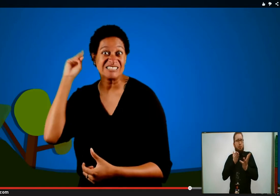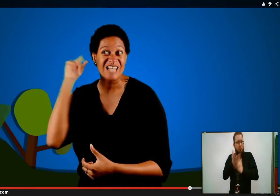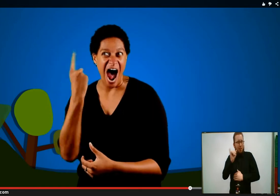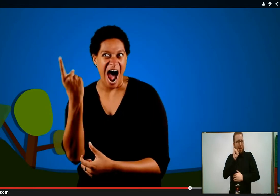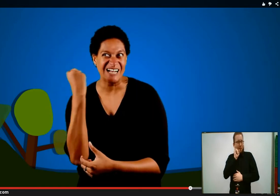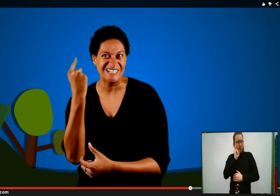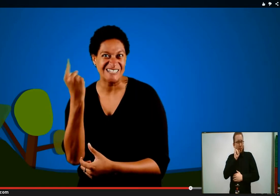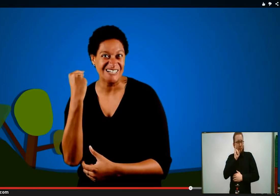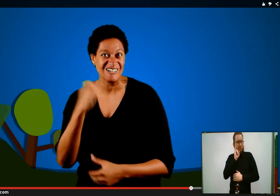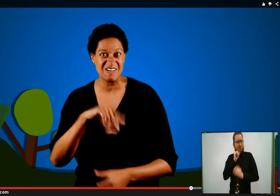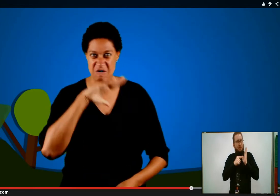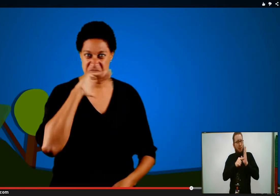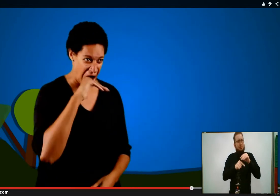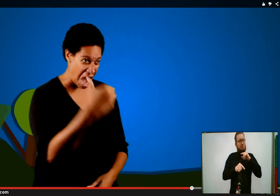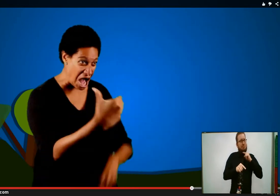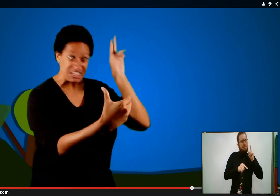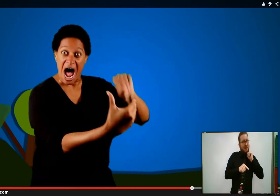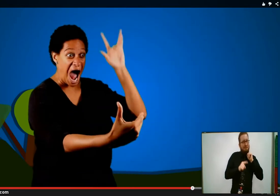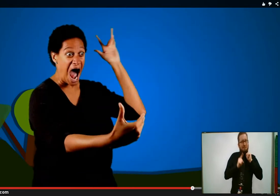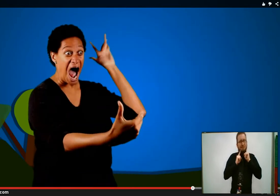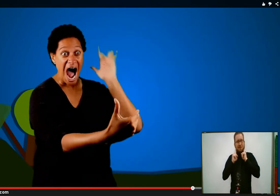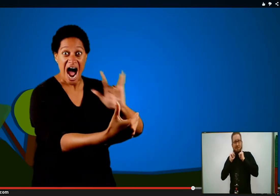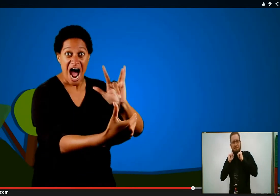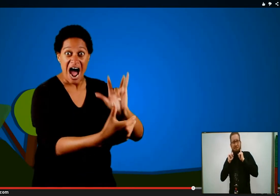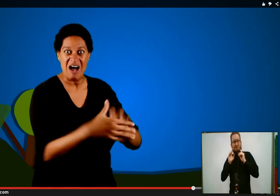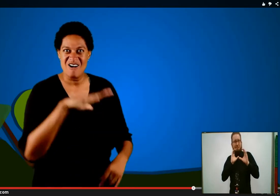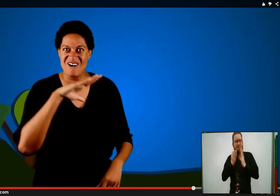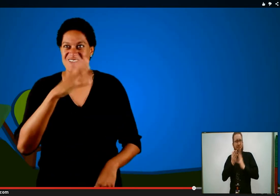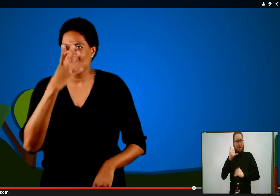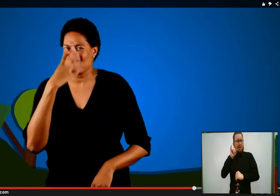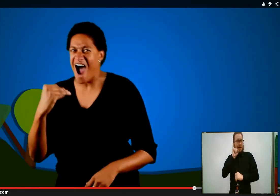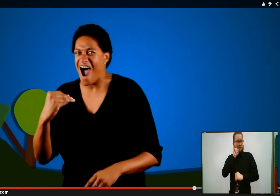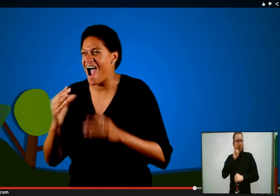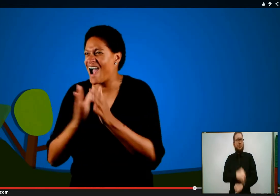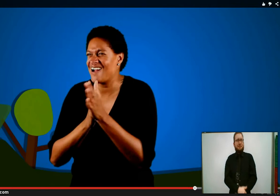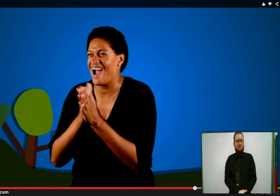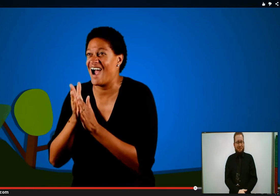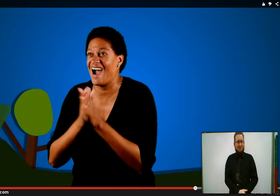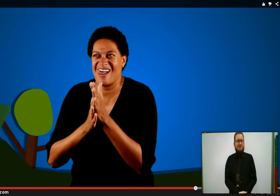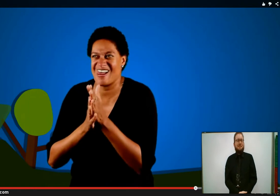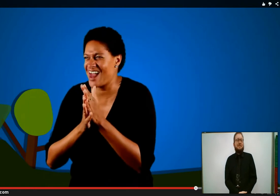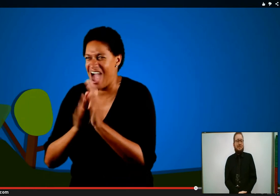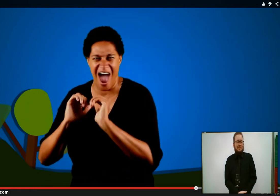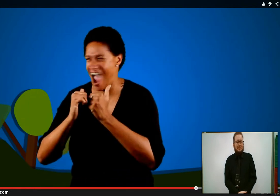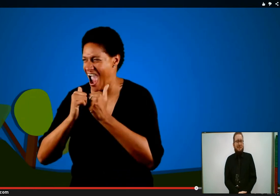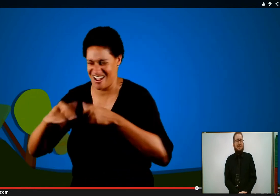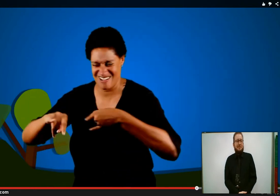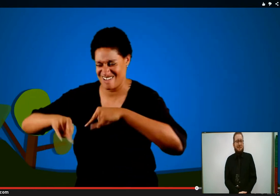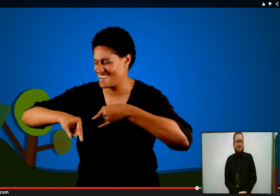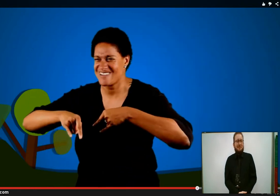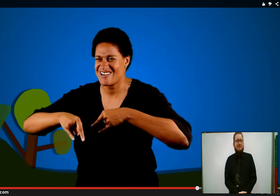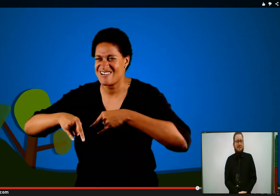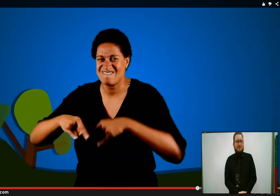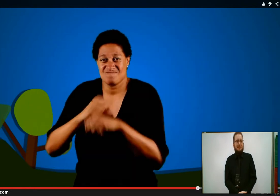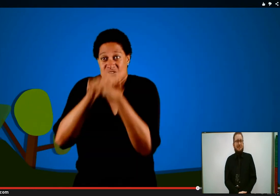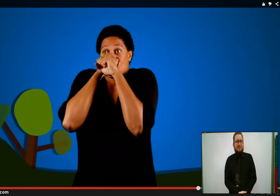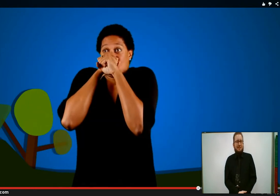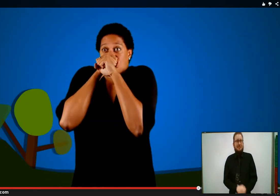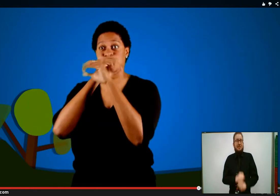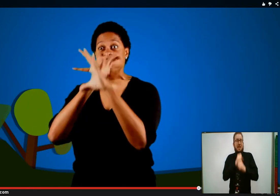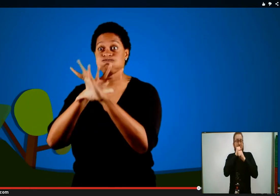that he's deaf. You could feel that they're communicating through the iPhone. The pig is deaf, or they're both deaf, so they're communicating, texting through an